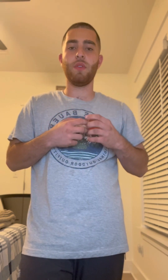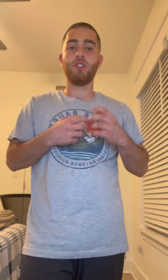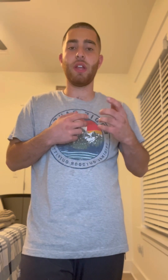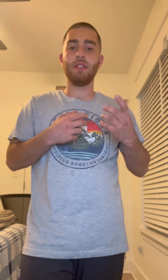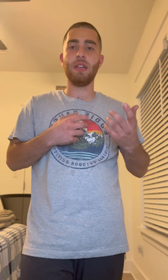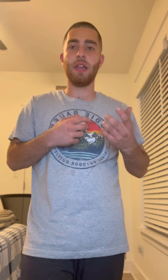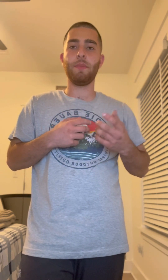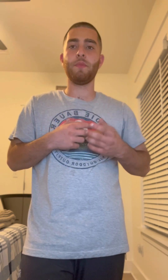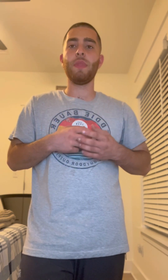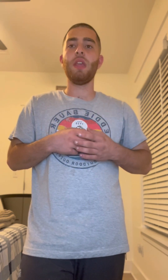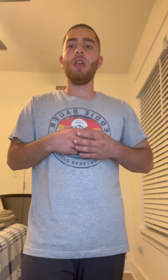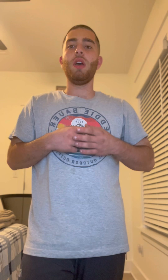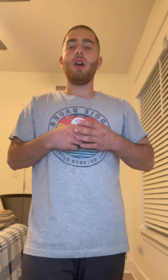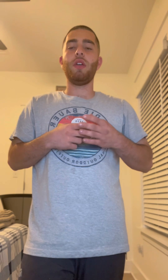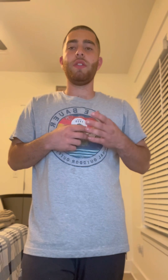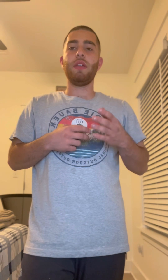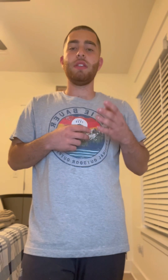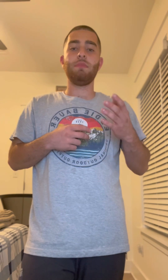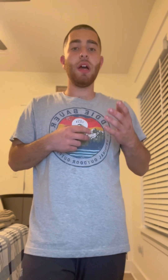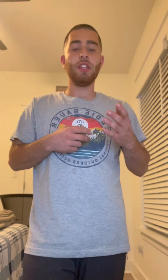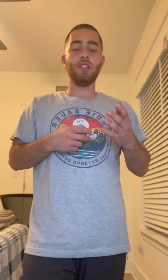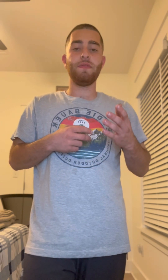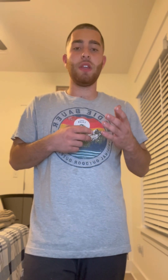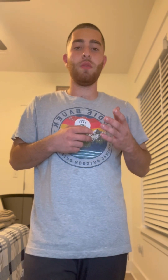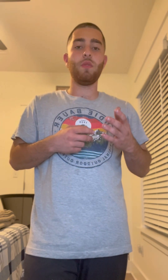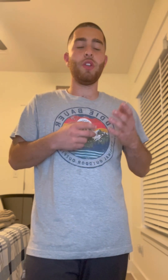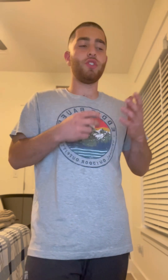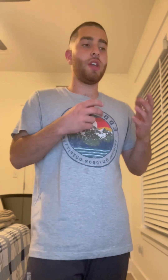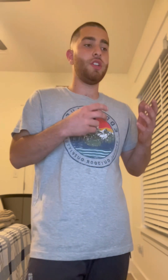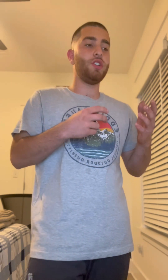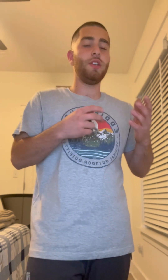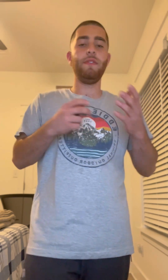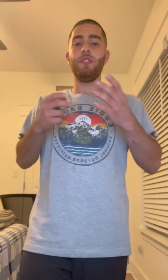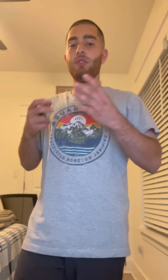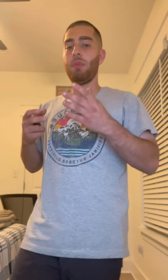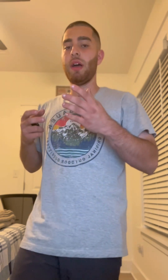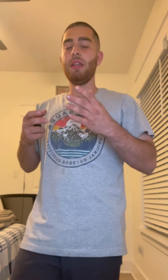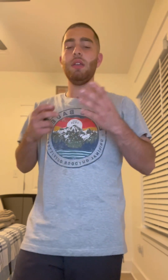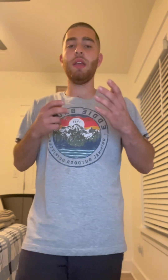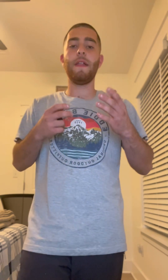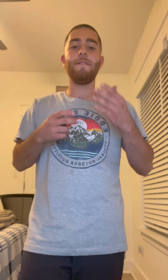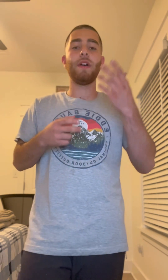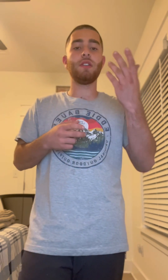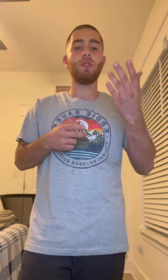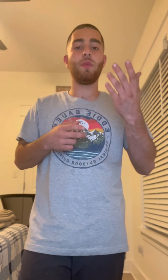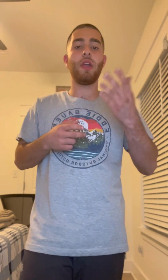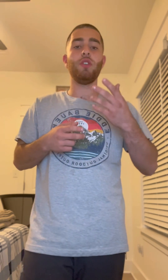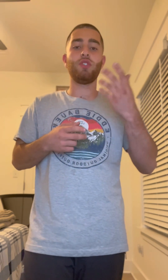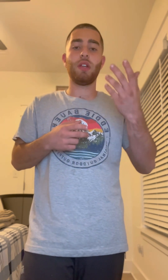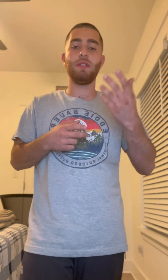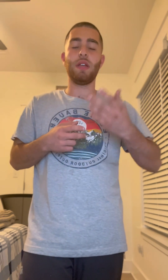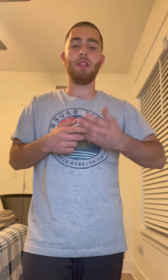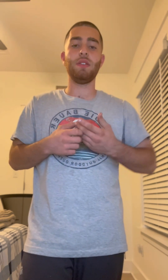trying to sign. Another thing is body shifting. When you're trying to shift your body, it affects the way you're trying to sign to someone